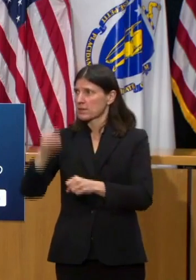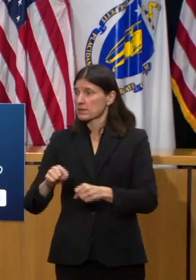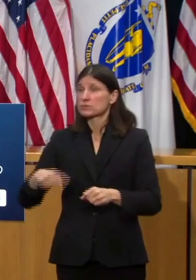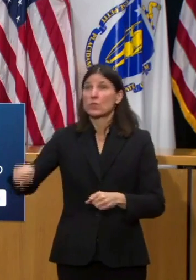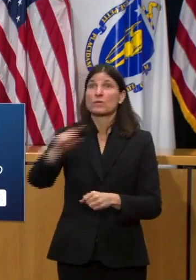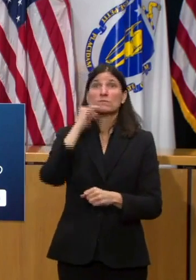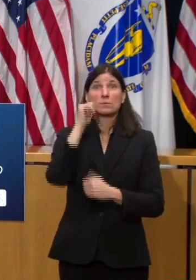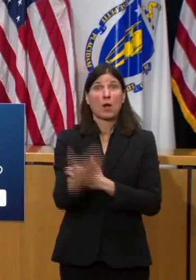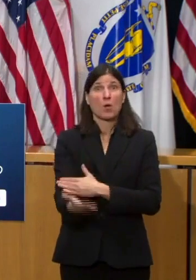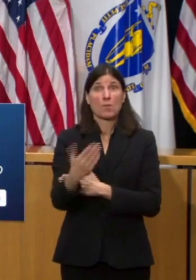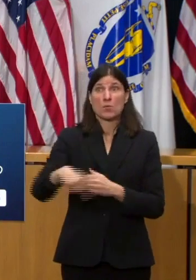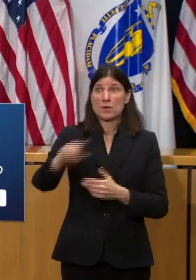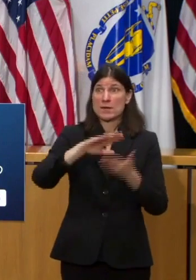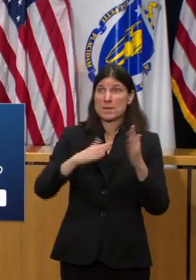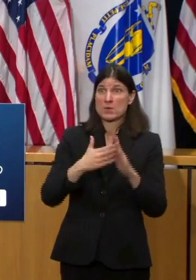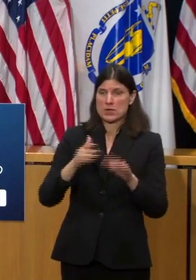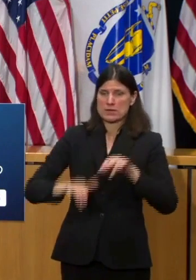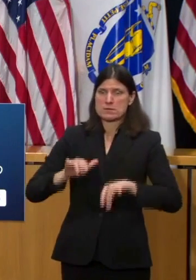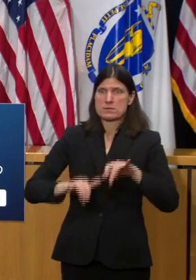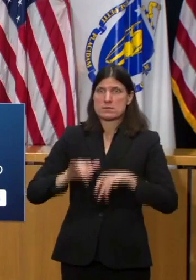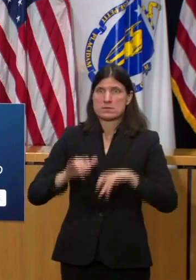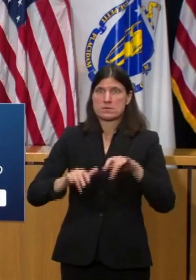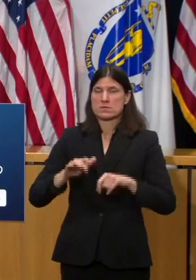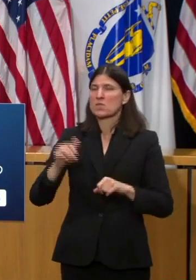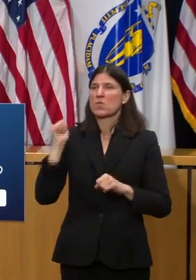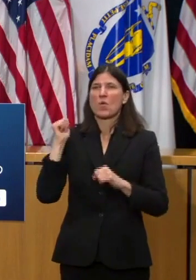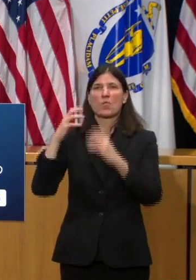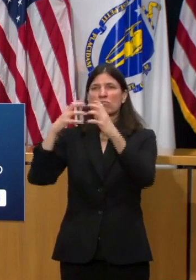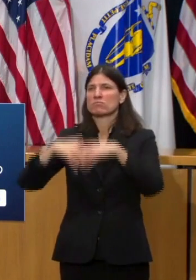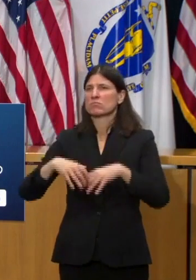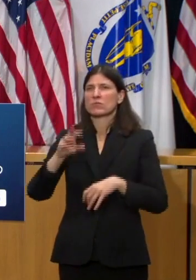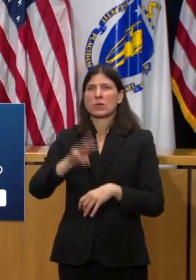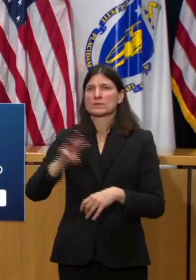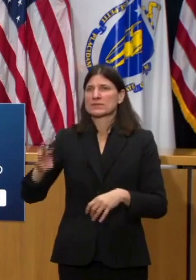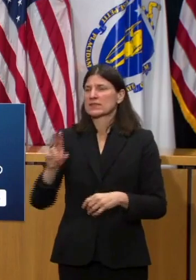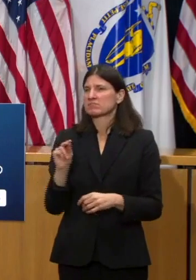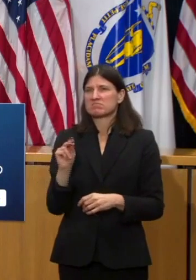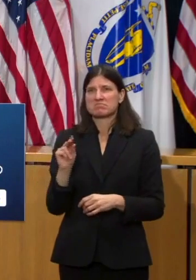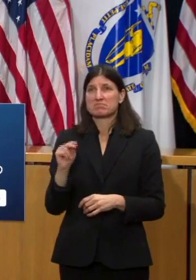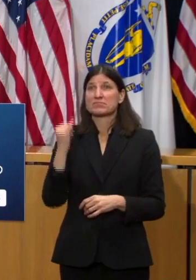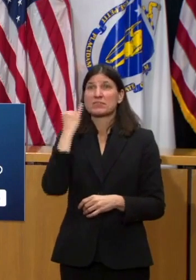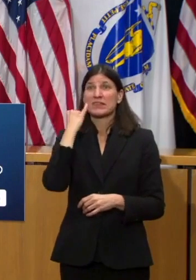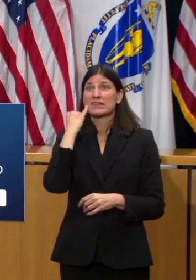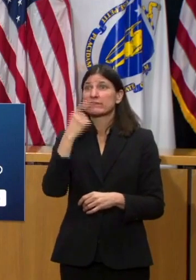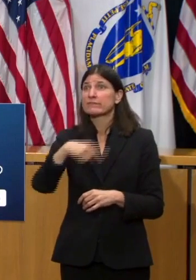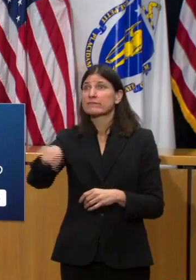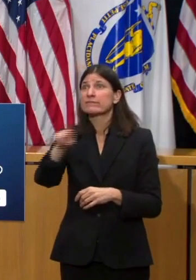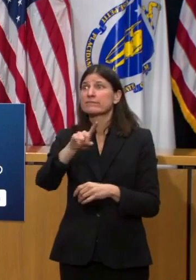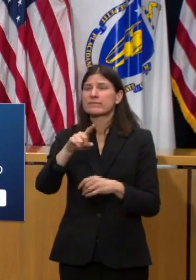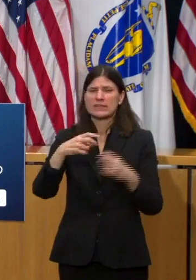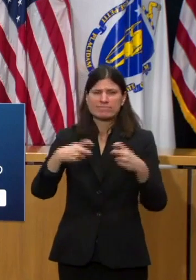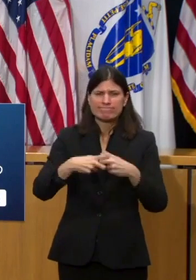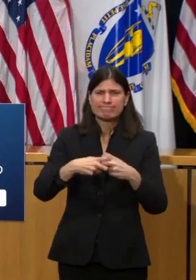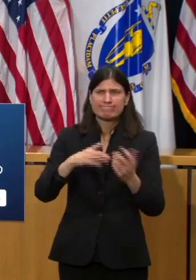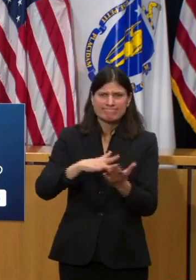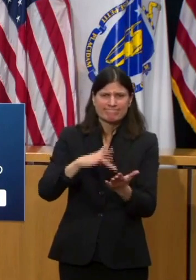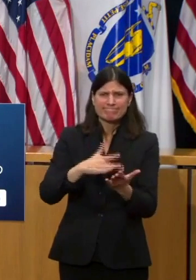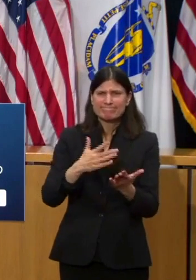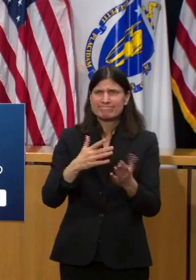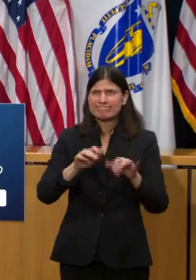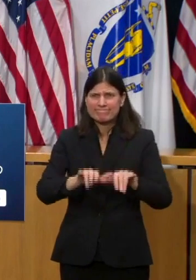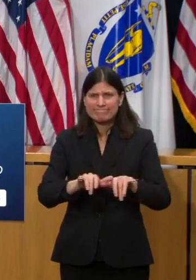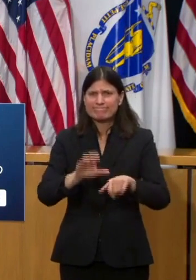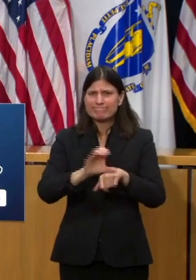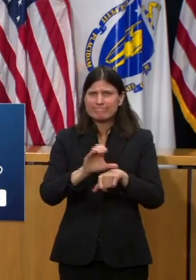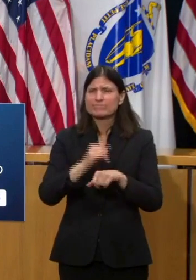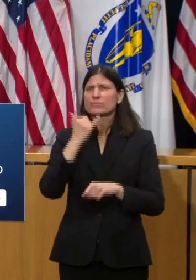job taking care of folks who are 75 and older. We do want to continue to make that available as we get into some of these other populations for